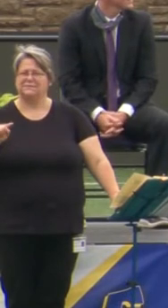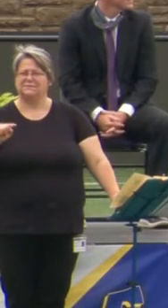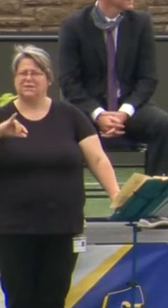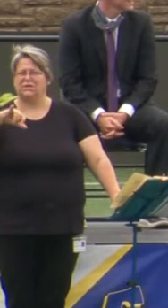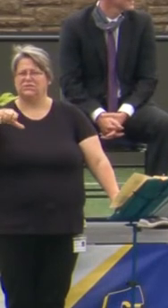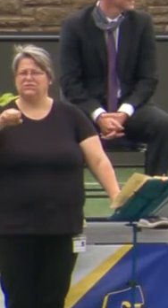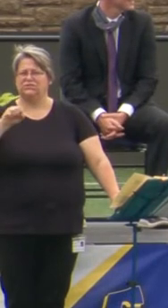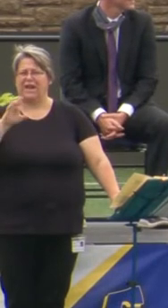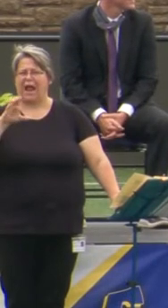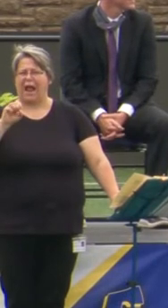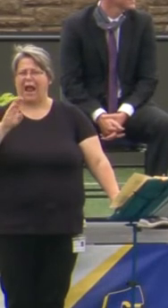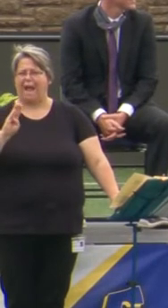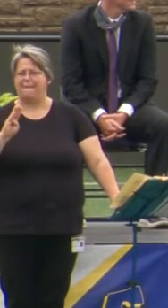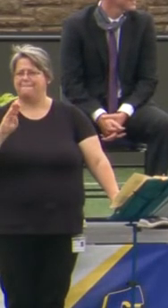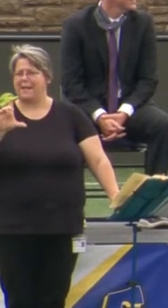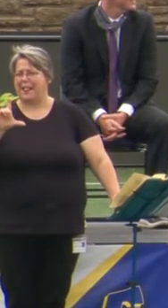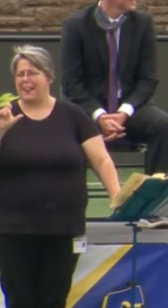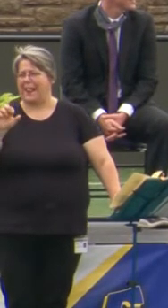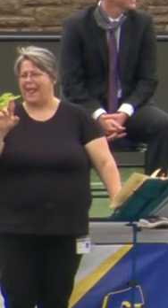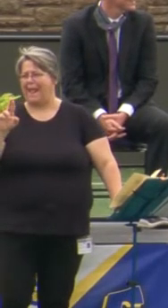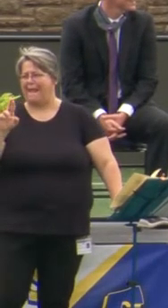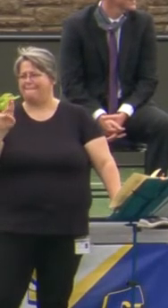Jacob Lambert.